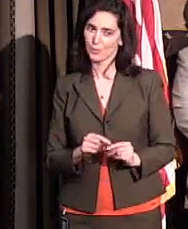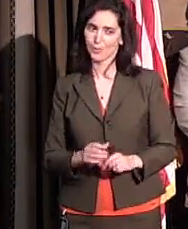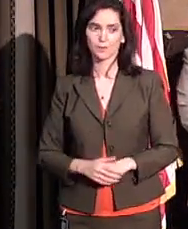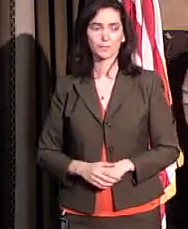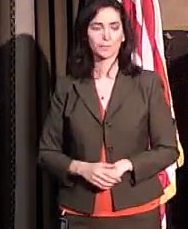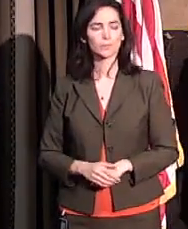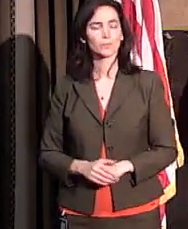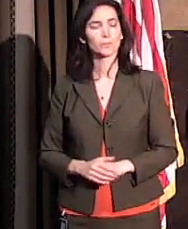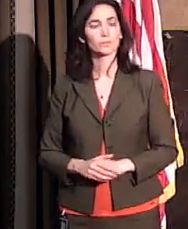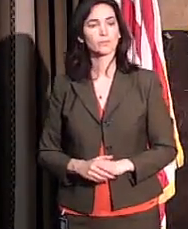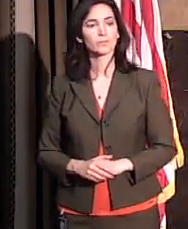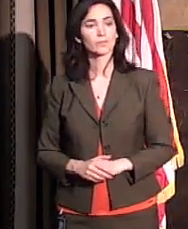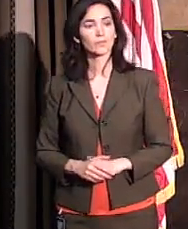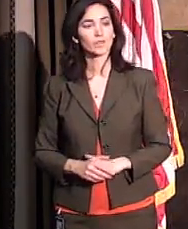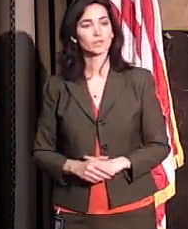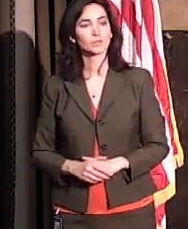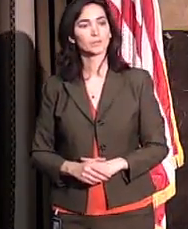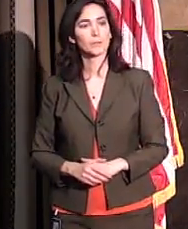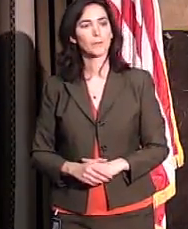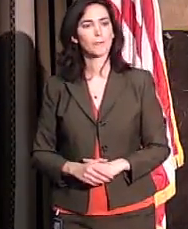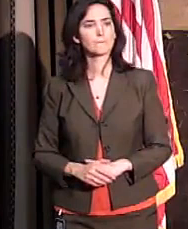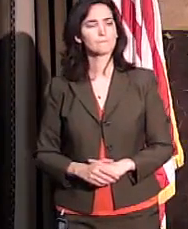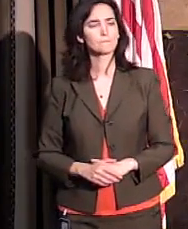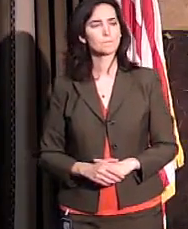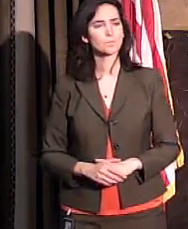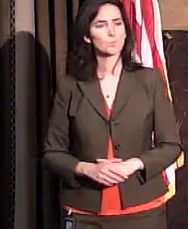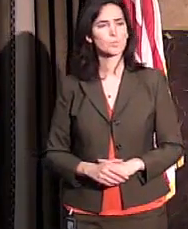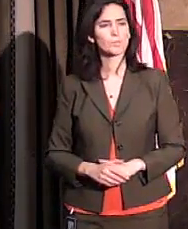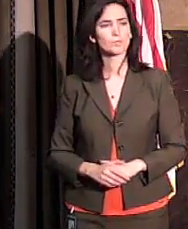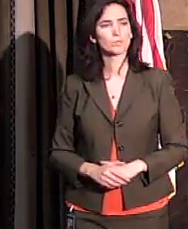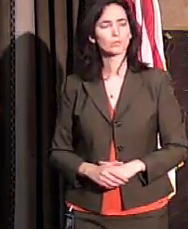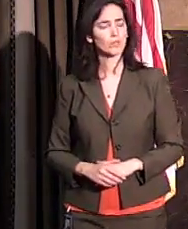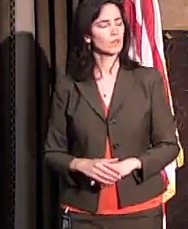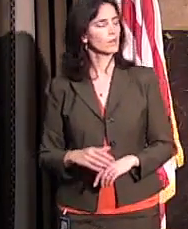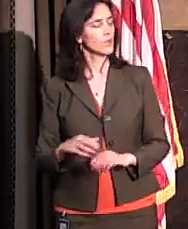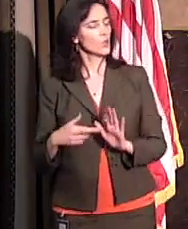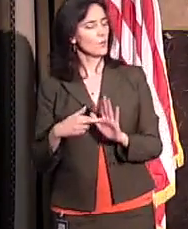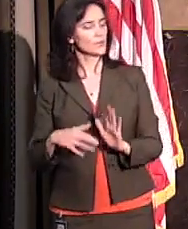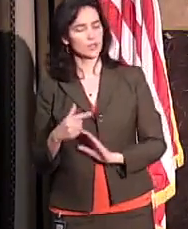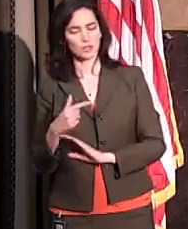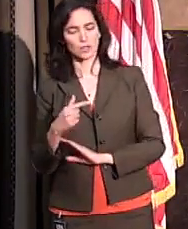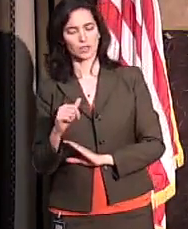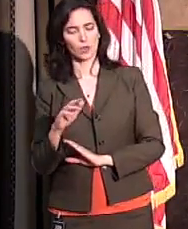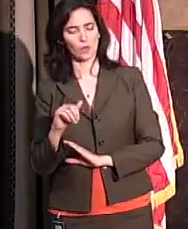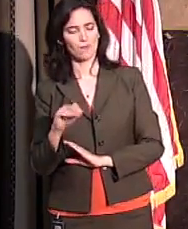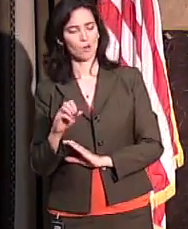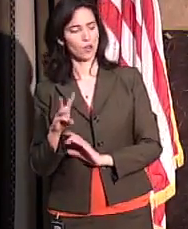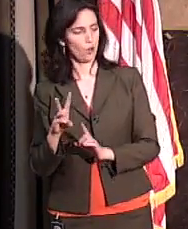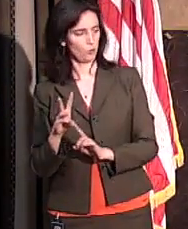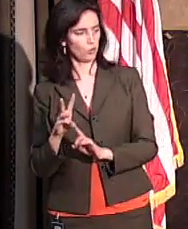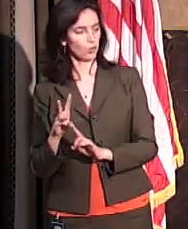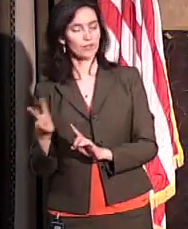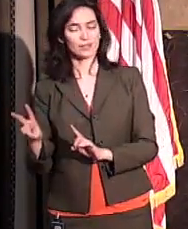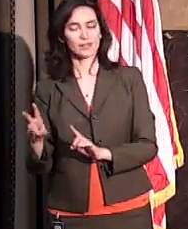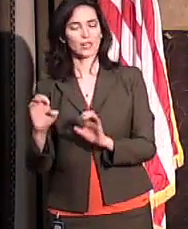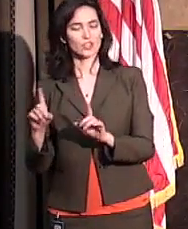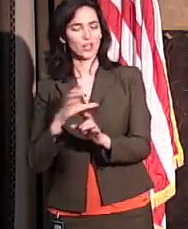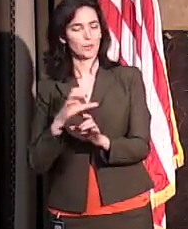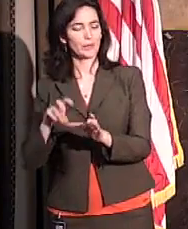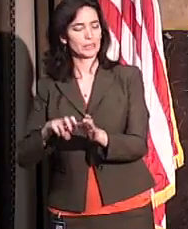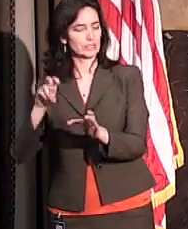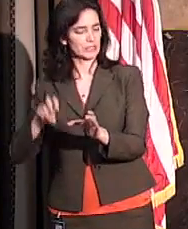What do you make of the call from the Legislative Black Caucus that Representative Garofalo stepped down from heading the Education Committee? Do you think he's fit to serve as